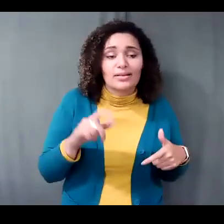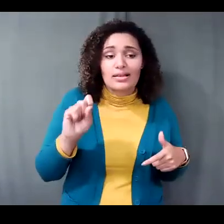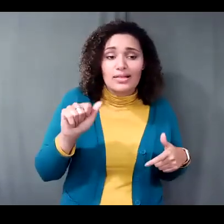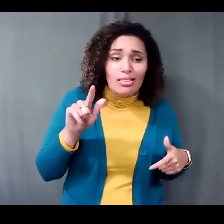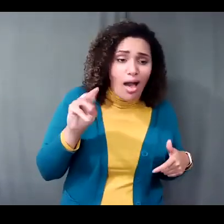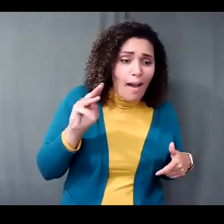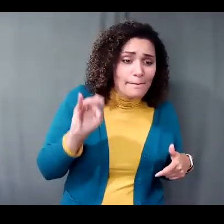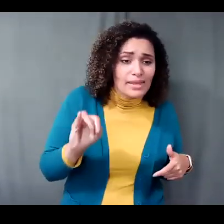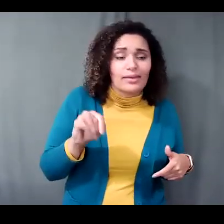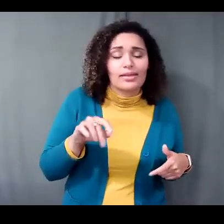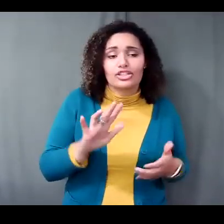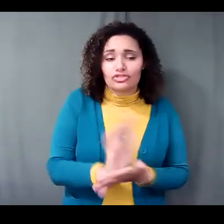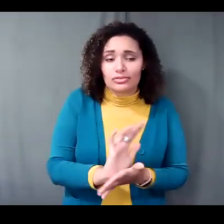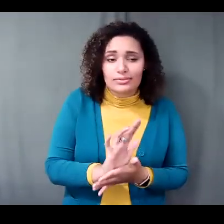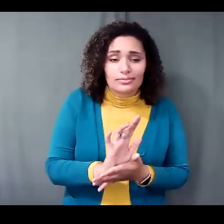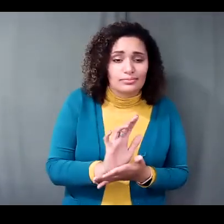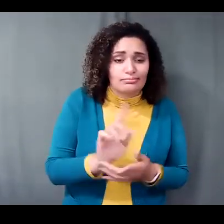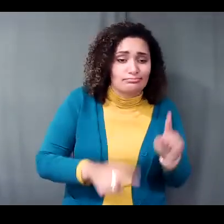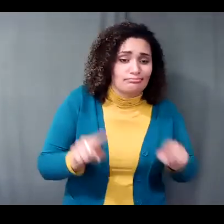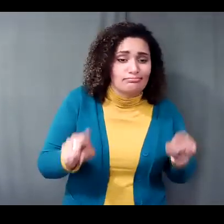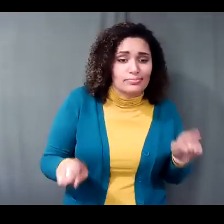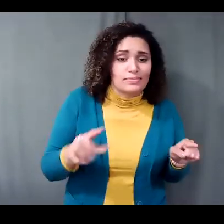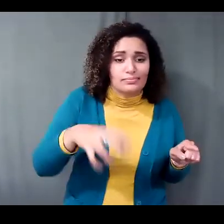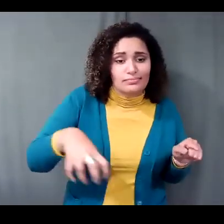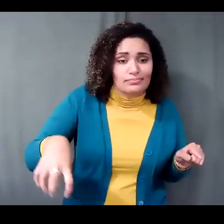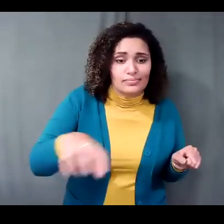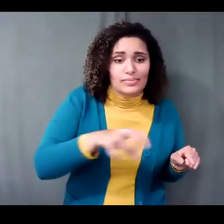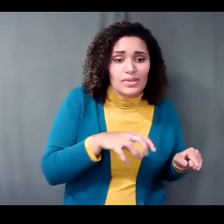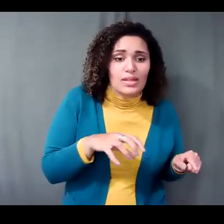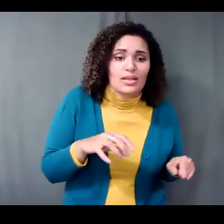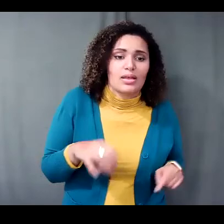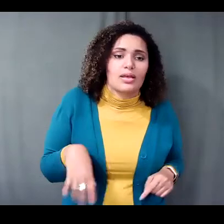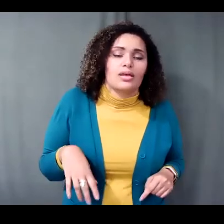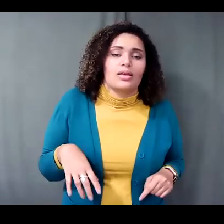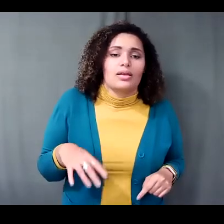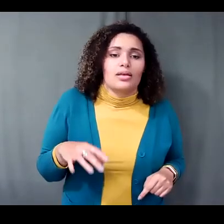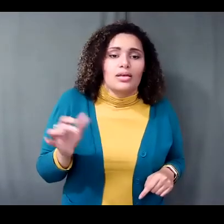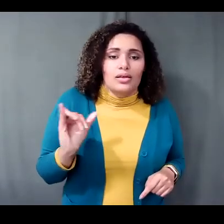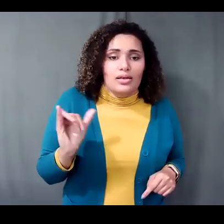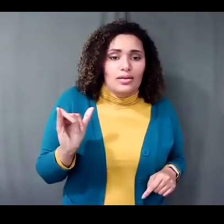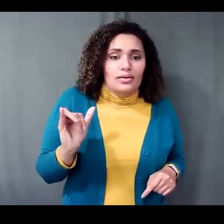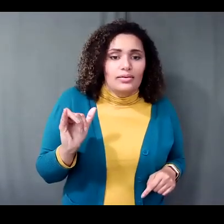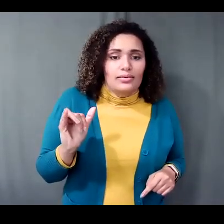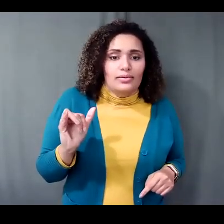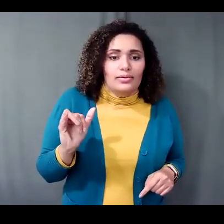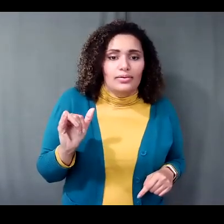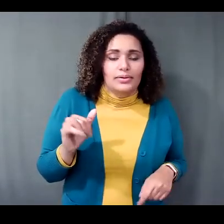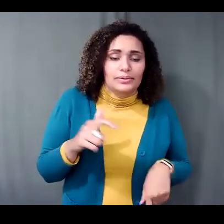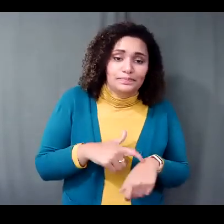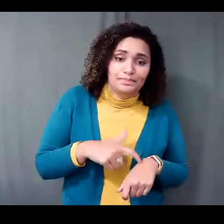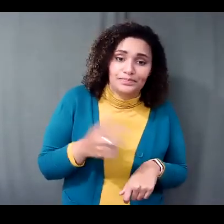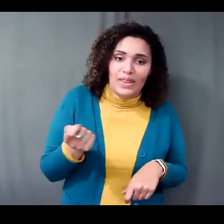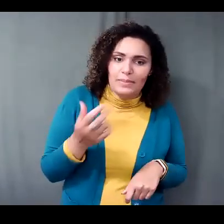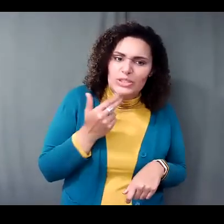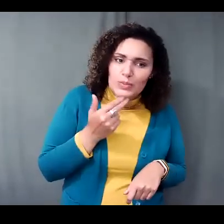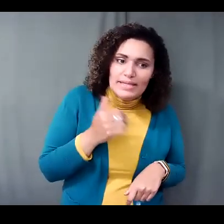bring wine around the world, around the Horn of Africa, and come back? Oh my God. Yeah, I don't know anything about Madeira. Do